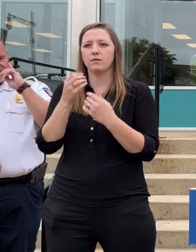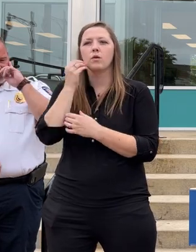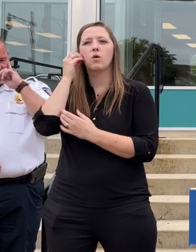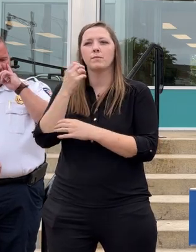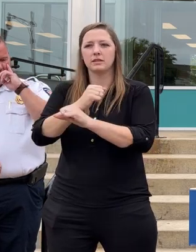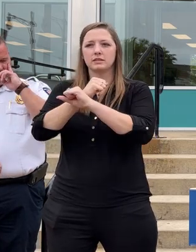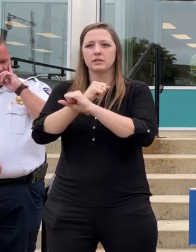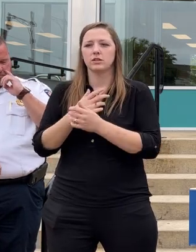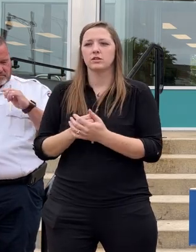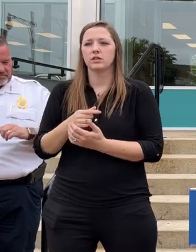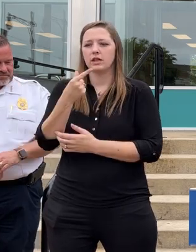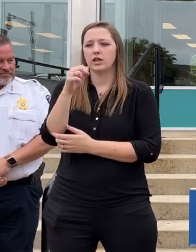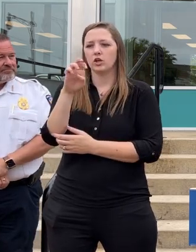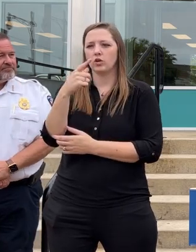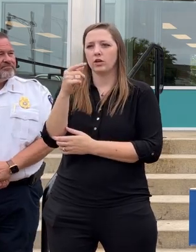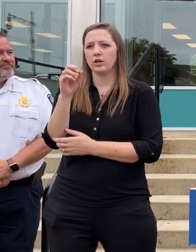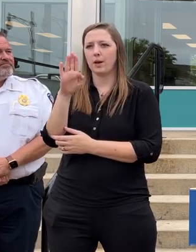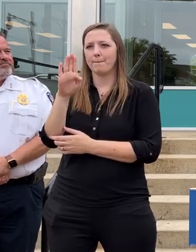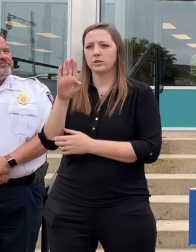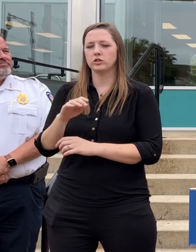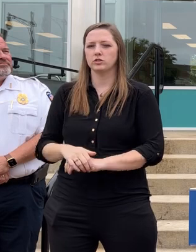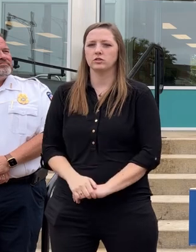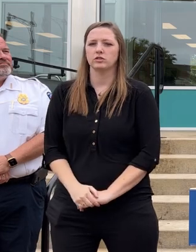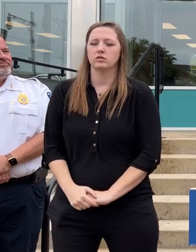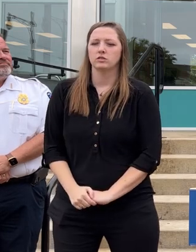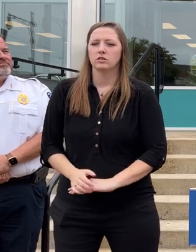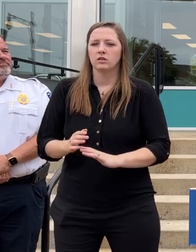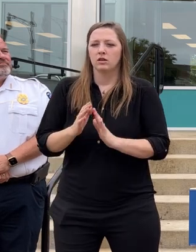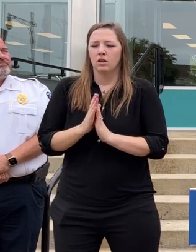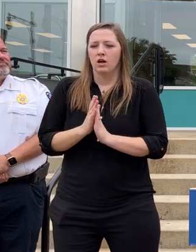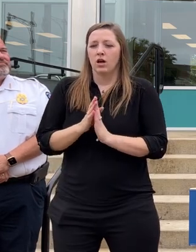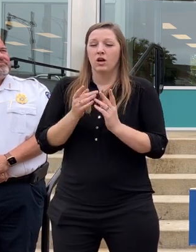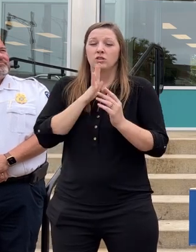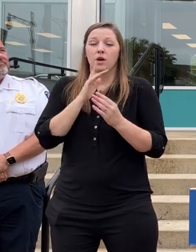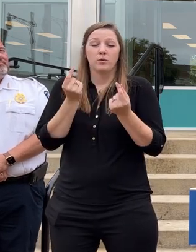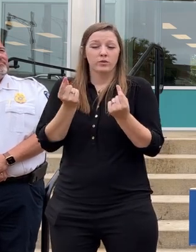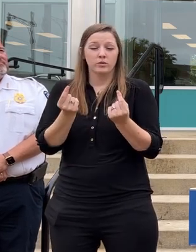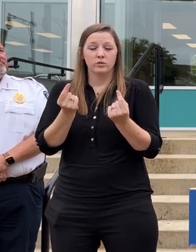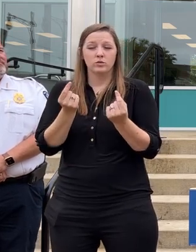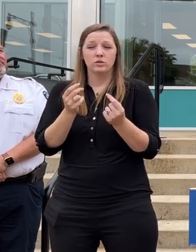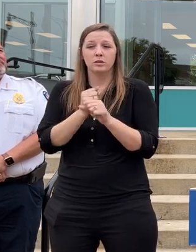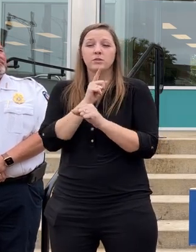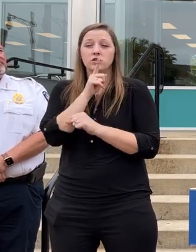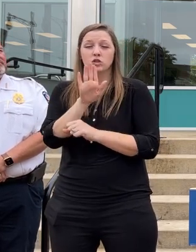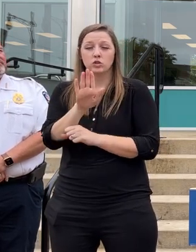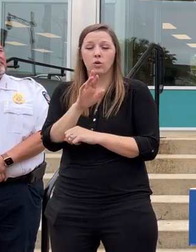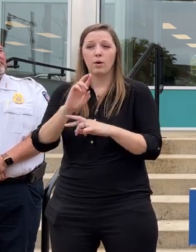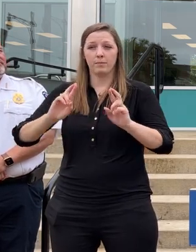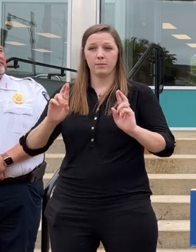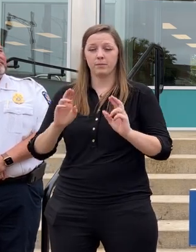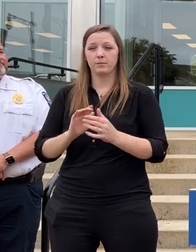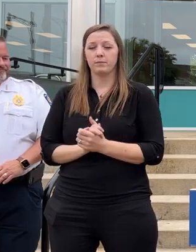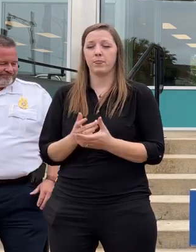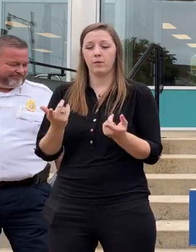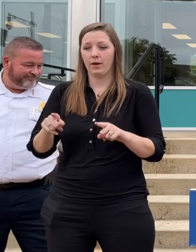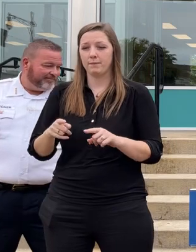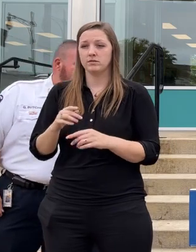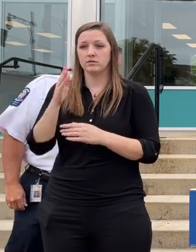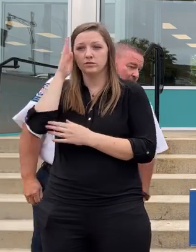Services, Gregory Butcher, to talk a little bit more about what you can do to ensure that you're prepared for whatever happens in the future.